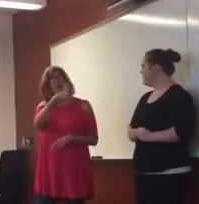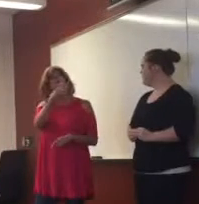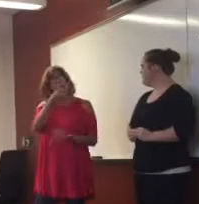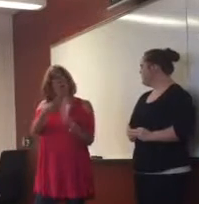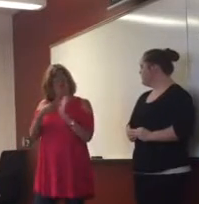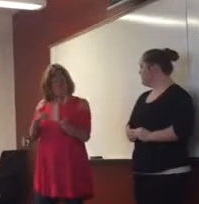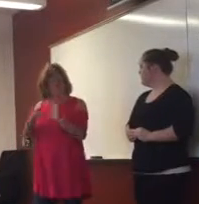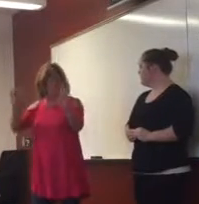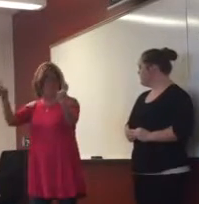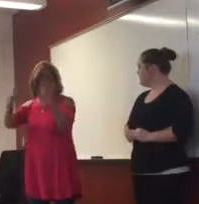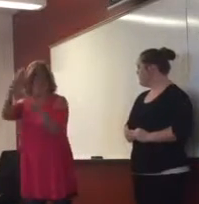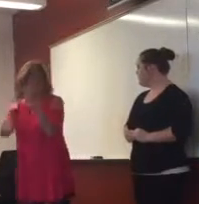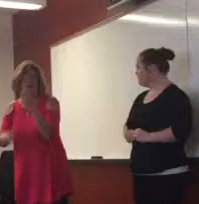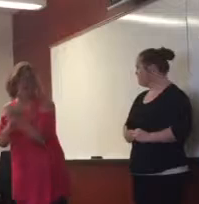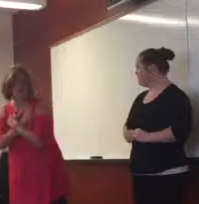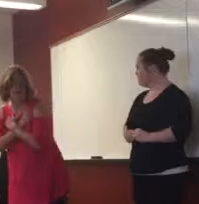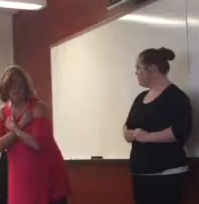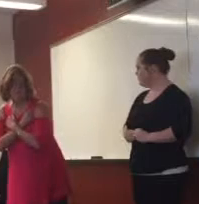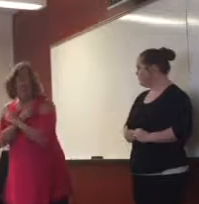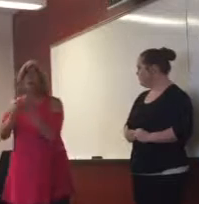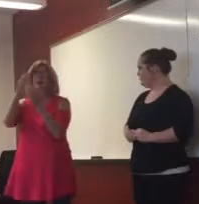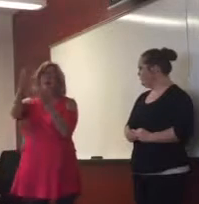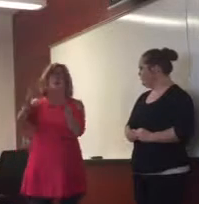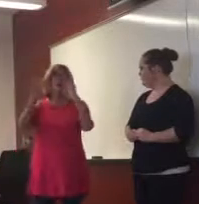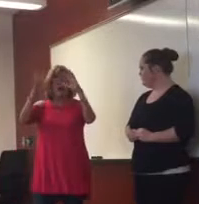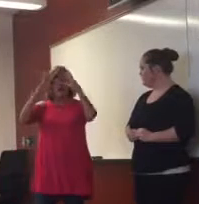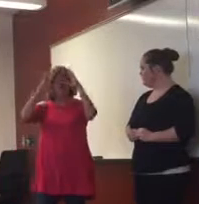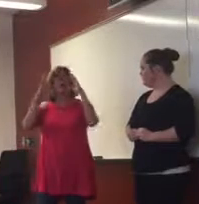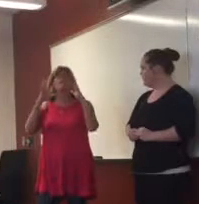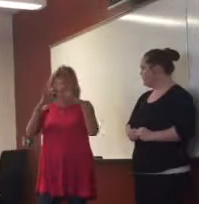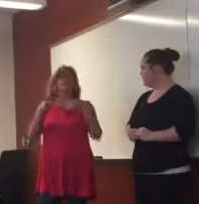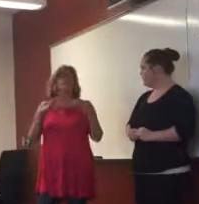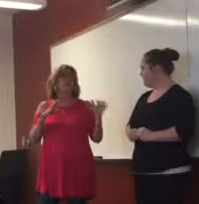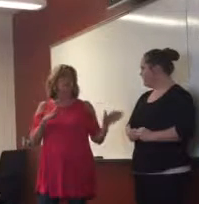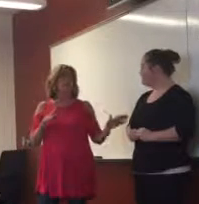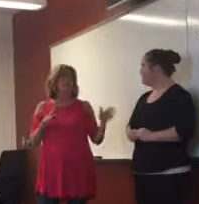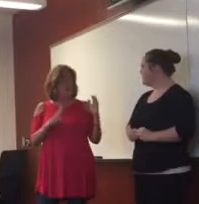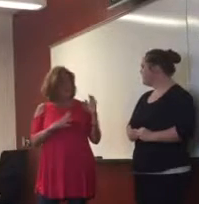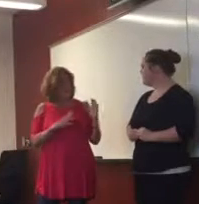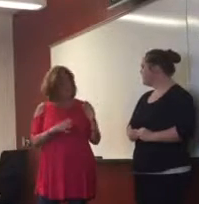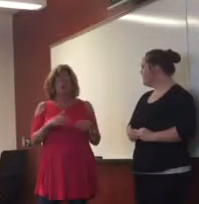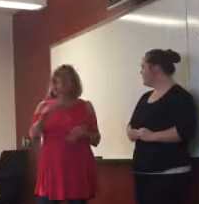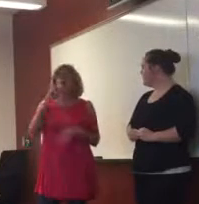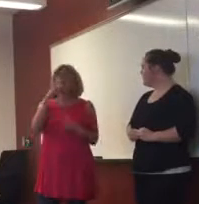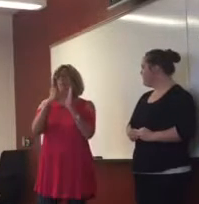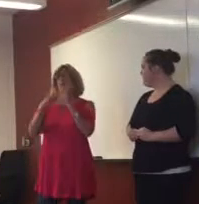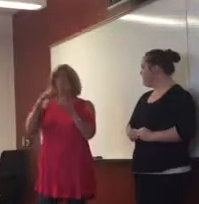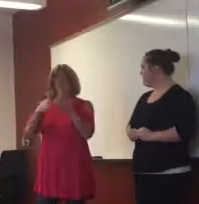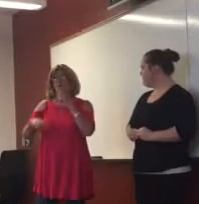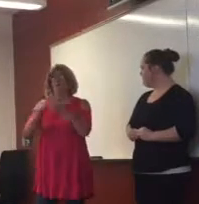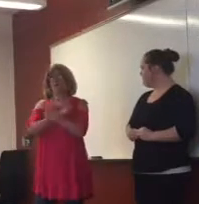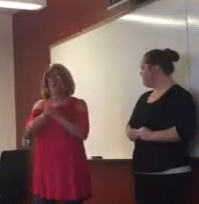So that mom, she showed her tough love. So now she's got that, but here's how I'm seeing you do